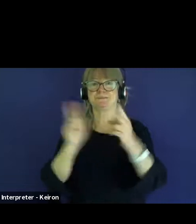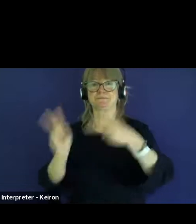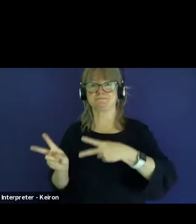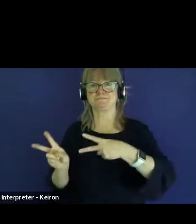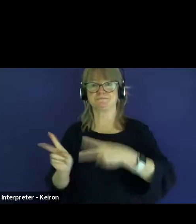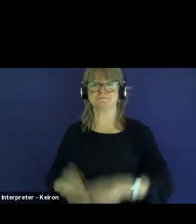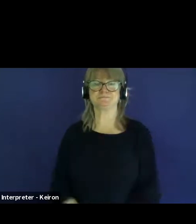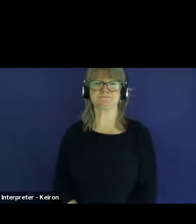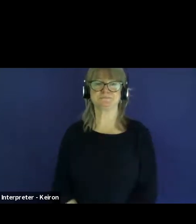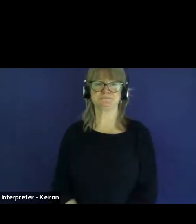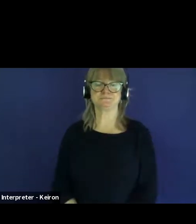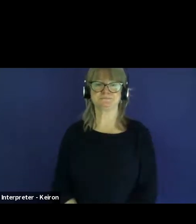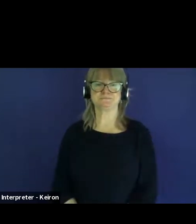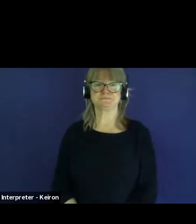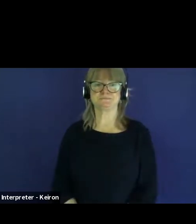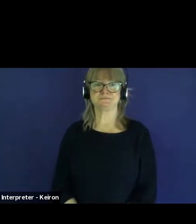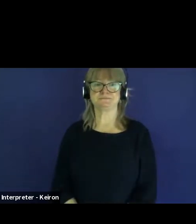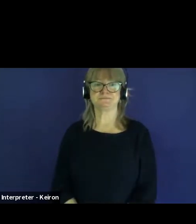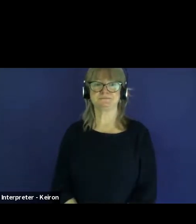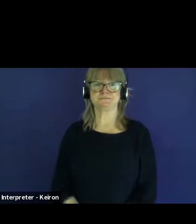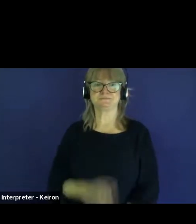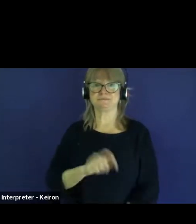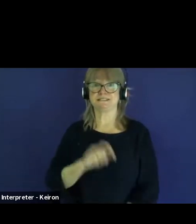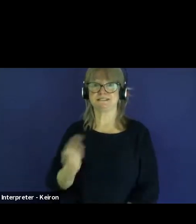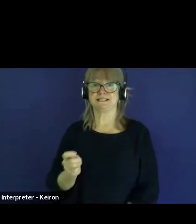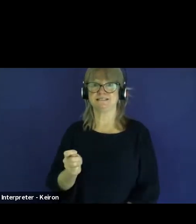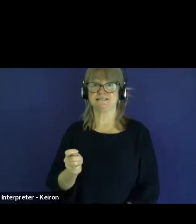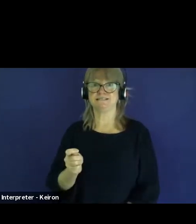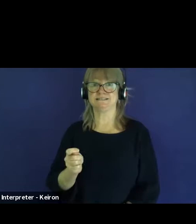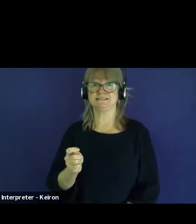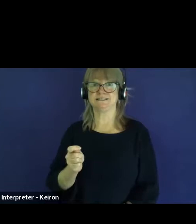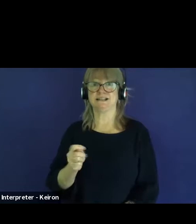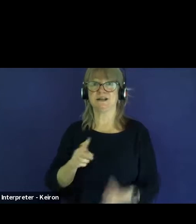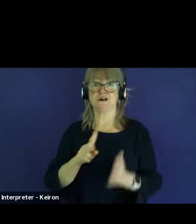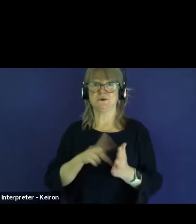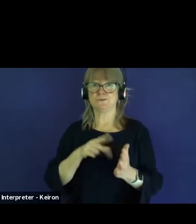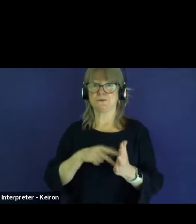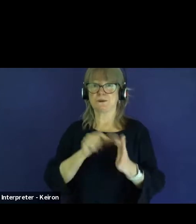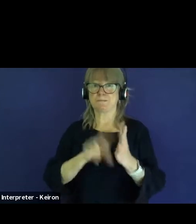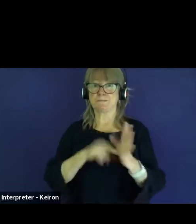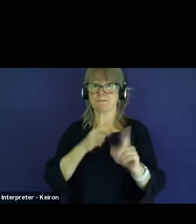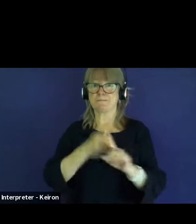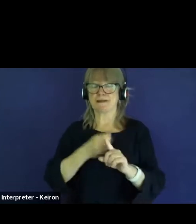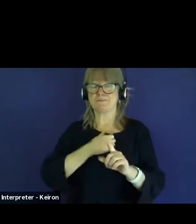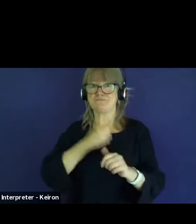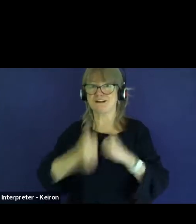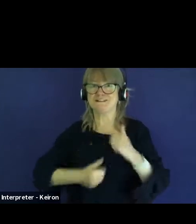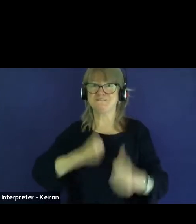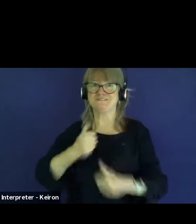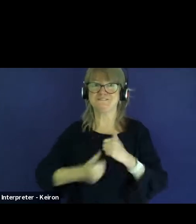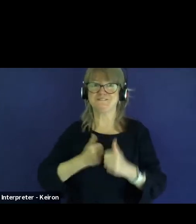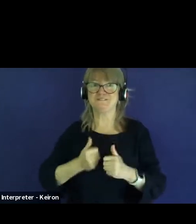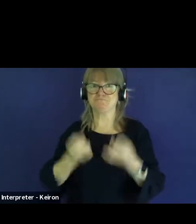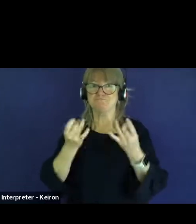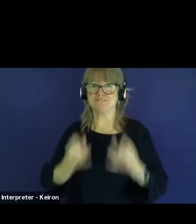Nice. Great work. And next one, we're back to our walking plank, my favorite. Get those arms